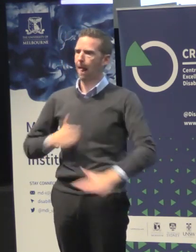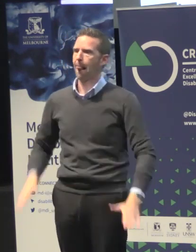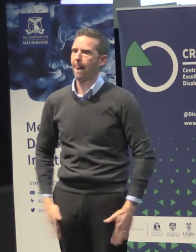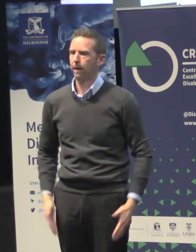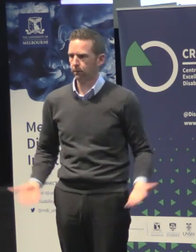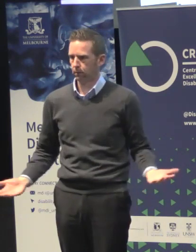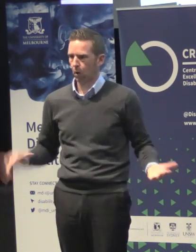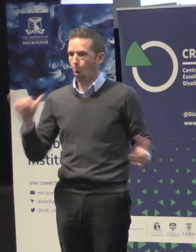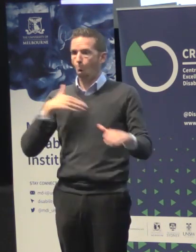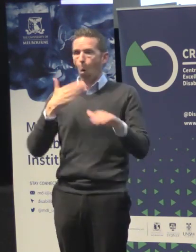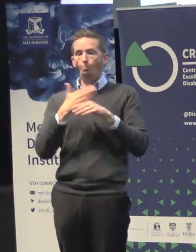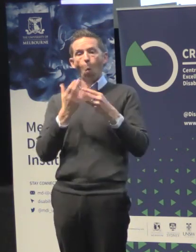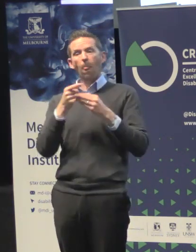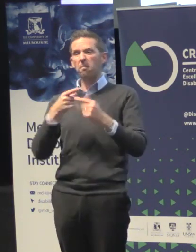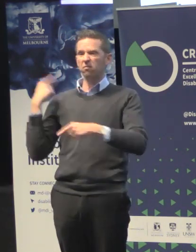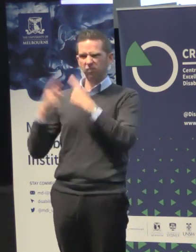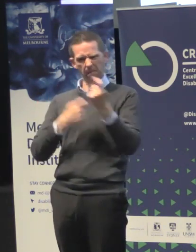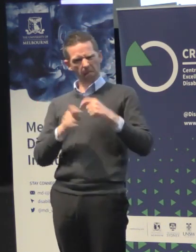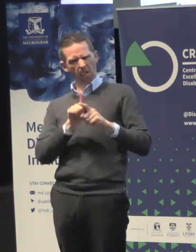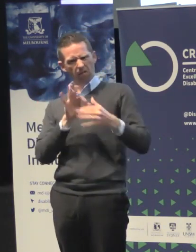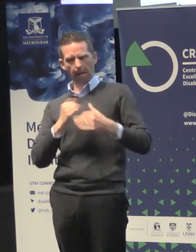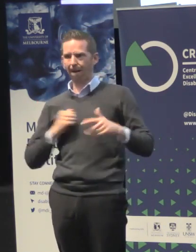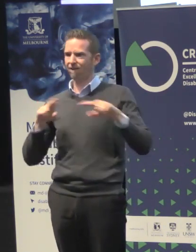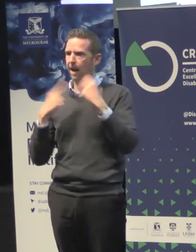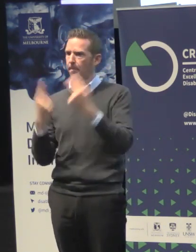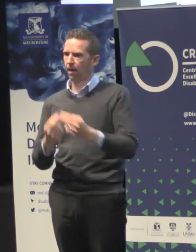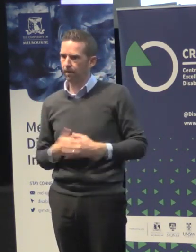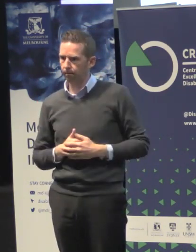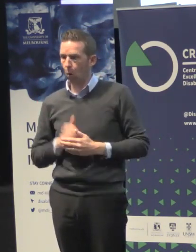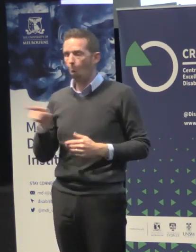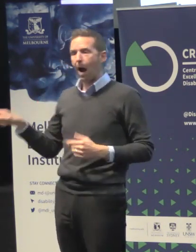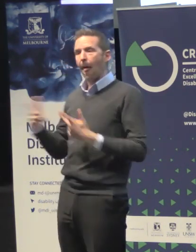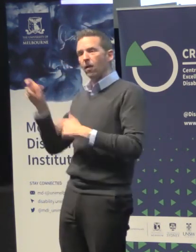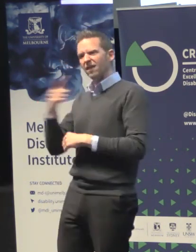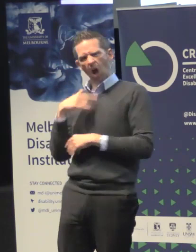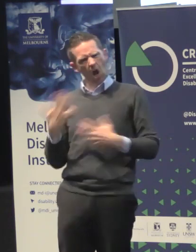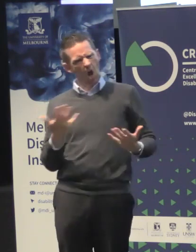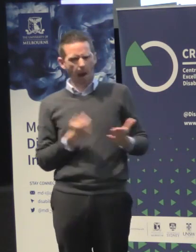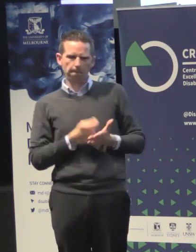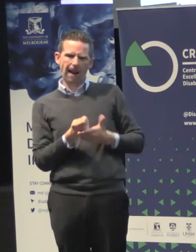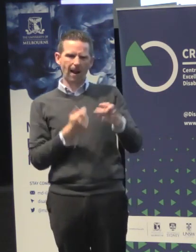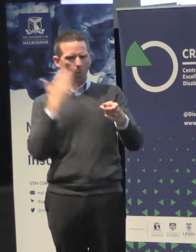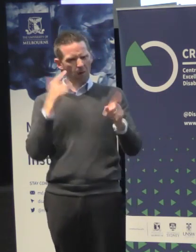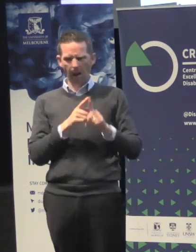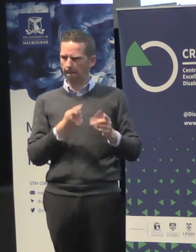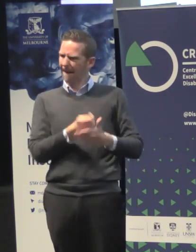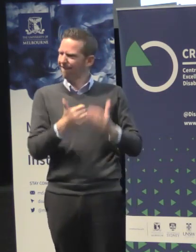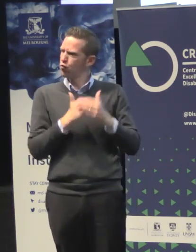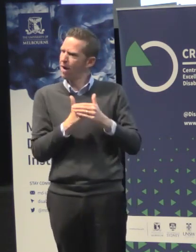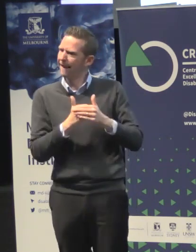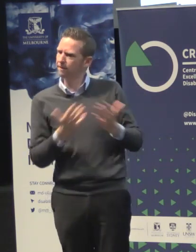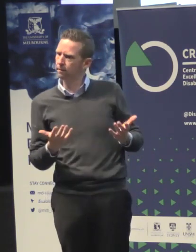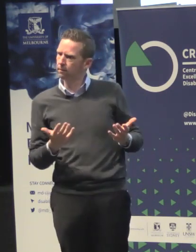know, I've worked with them so long, they're like a member of the family. Or, well, she's a sort of paid friend, really. Now, none of